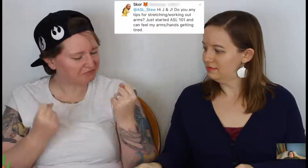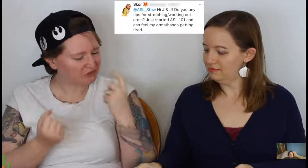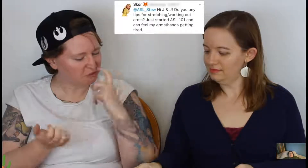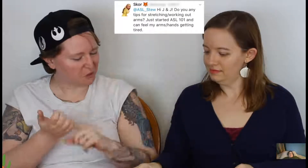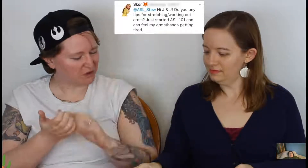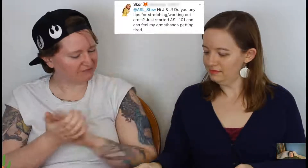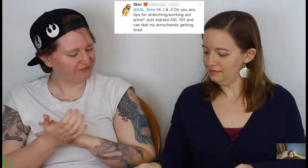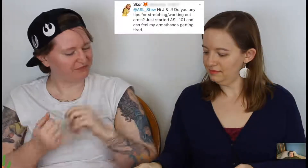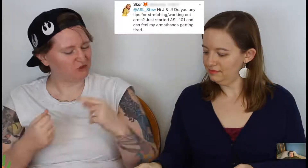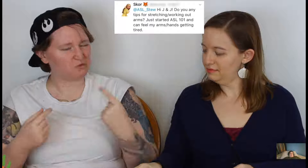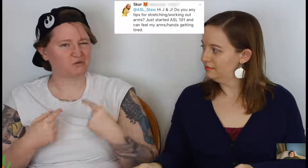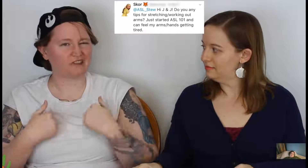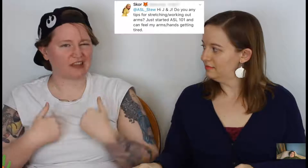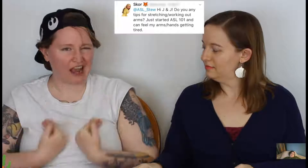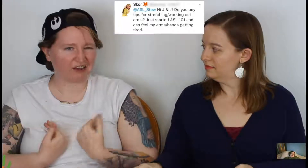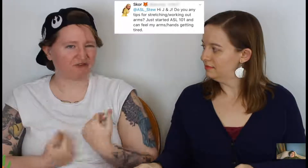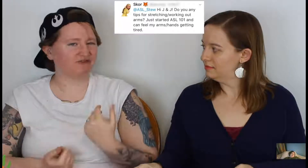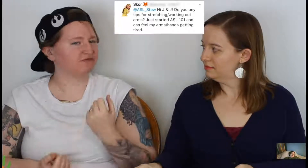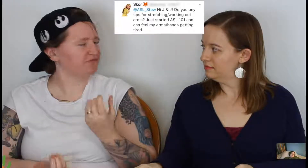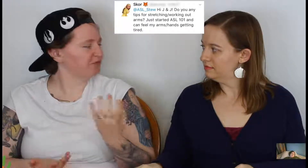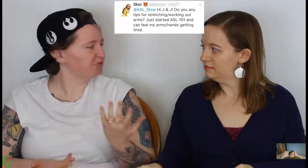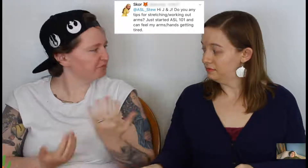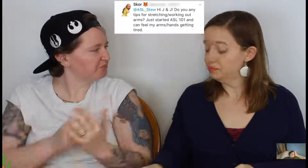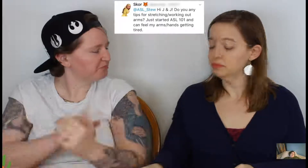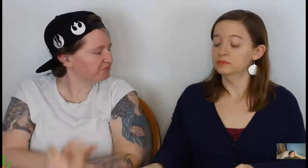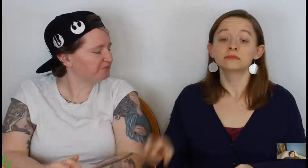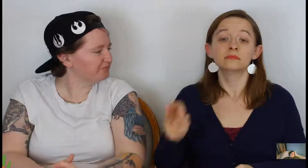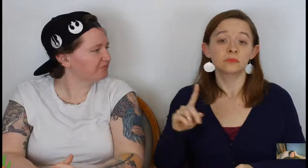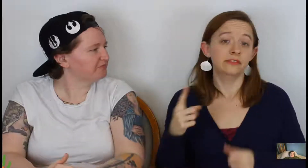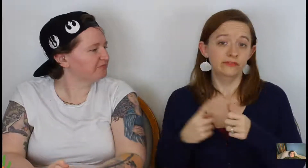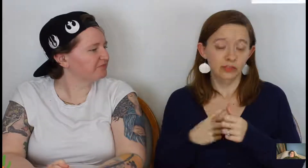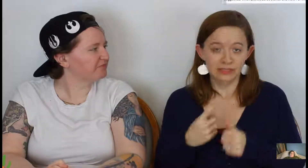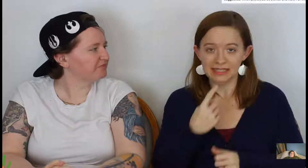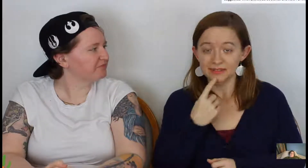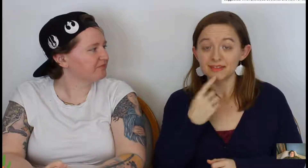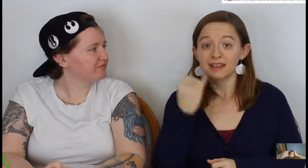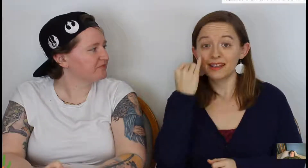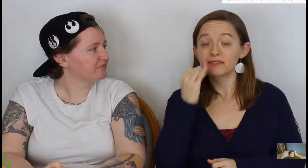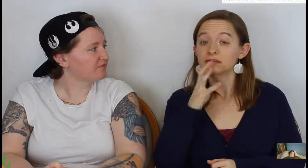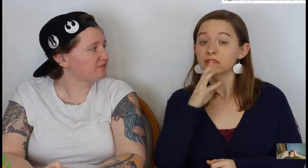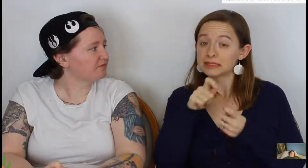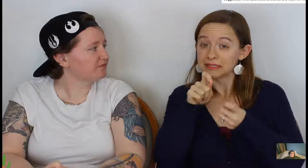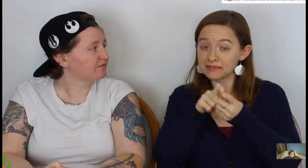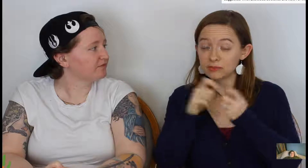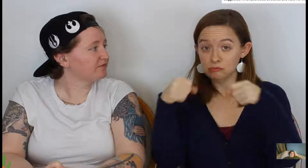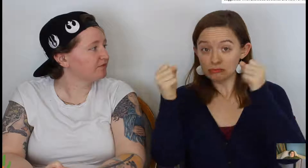started signing, and I noticed that my arms become tired. First, I would say, if you're